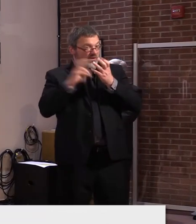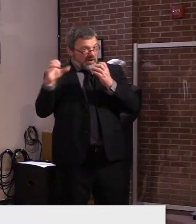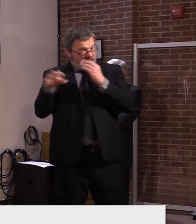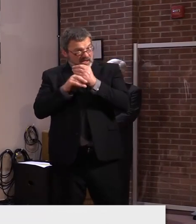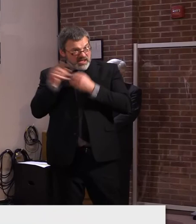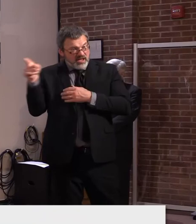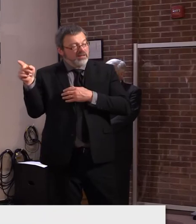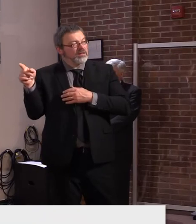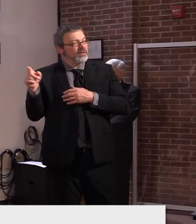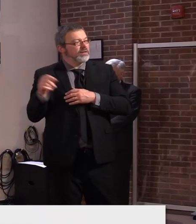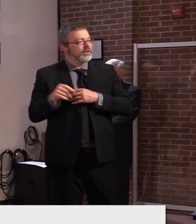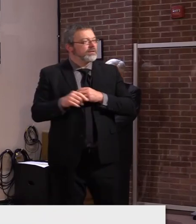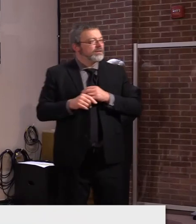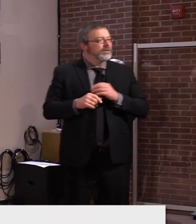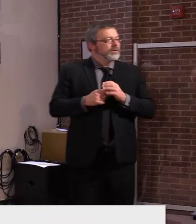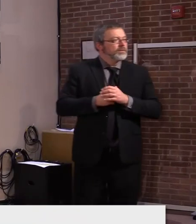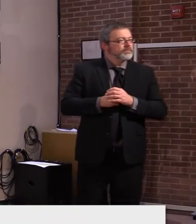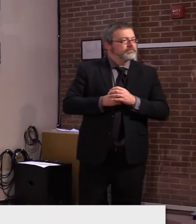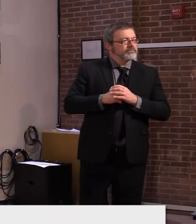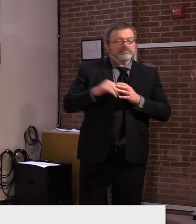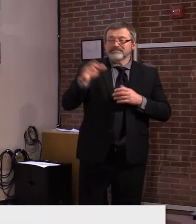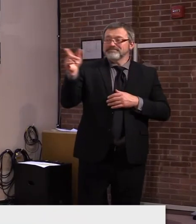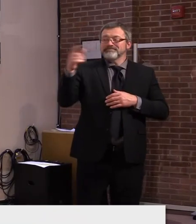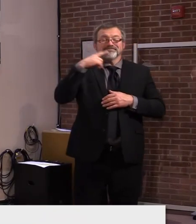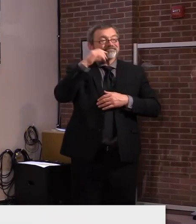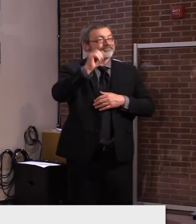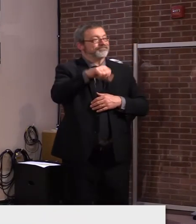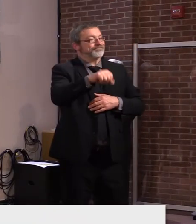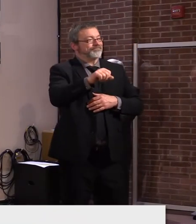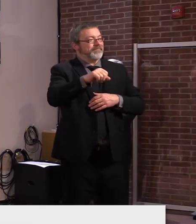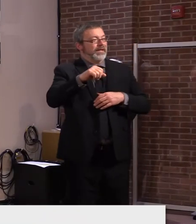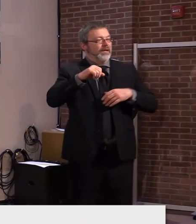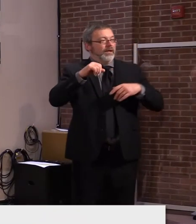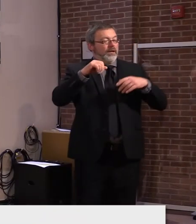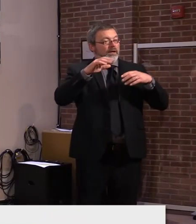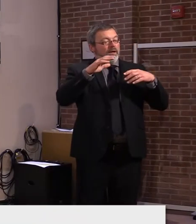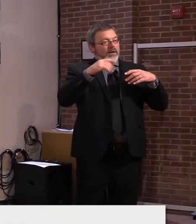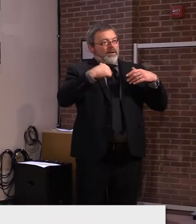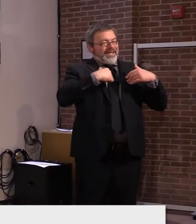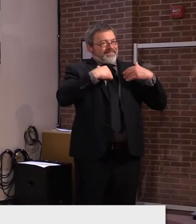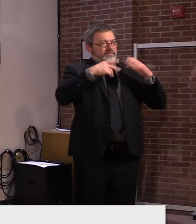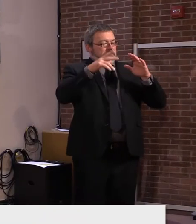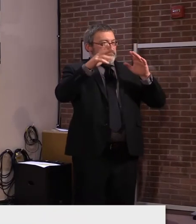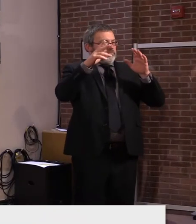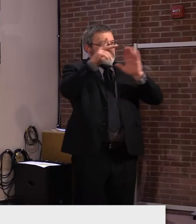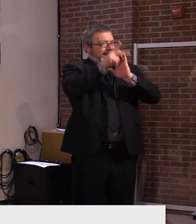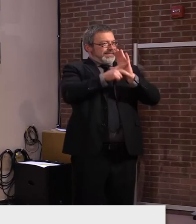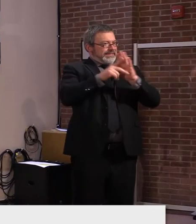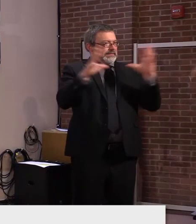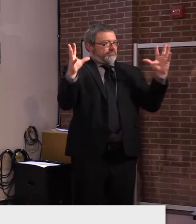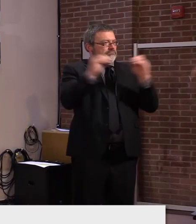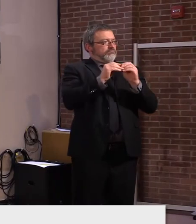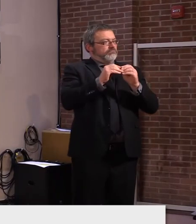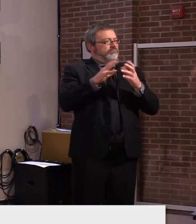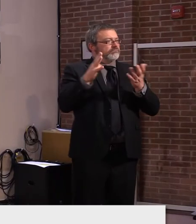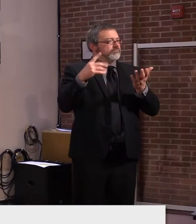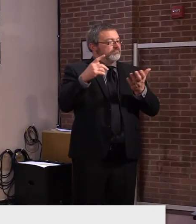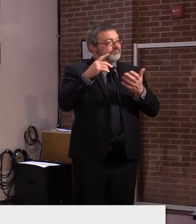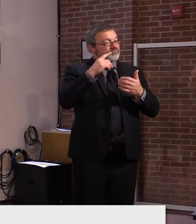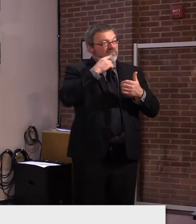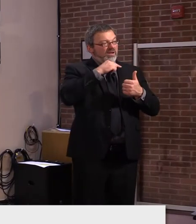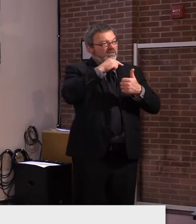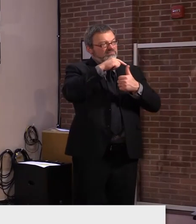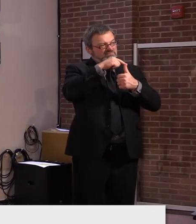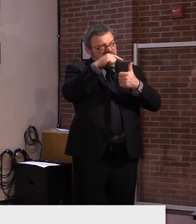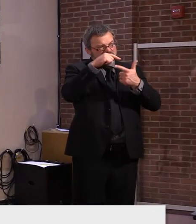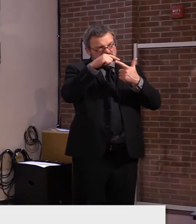Yeah, we have a major policy underway. The General Assembly put forward Act 72, which includes many of the components around school